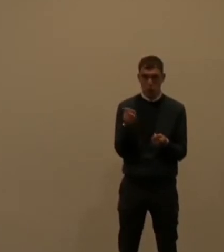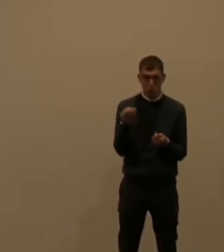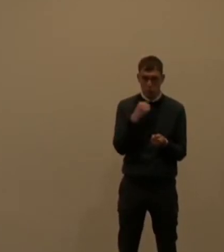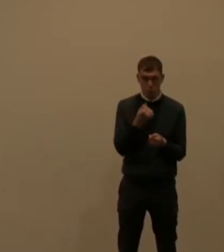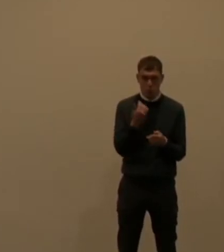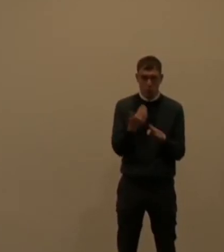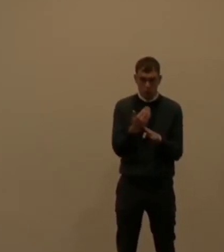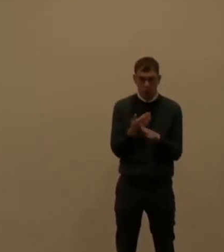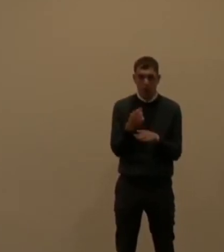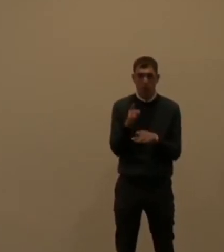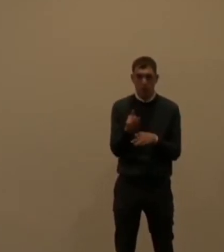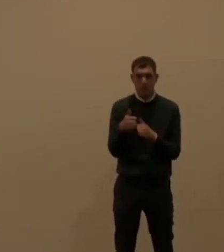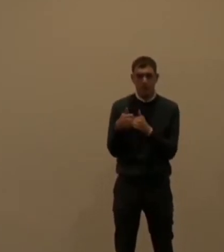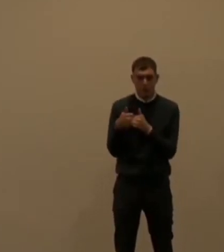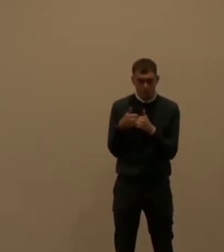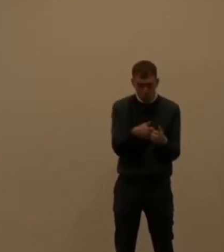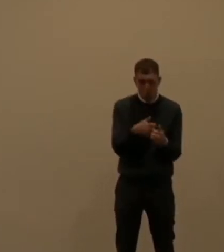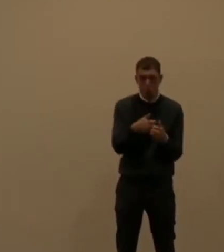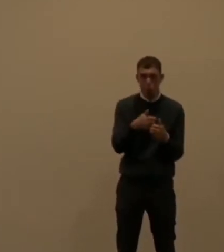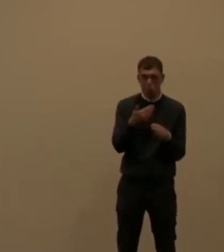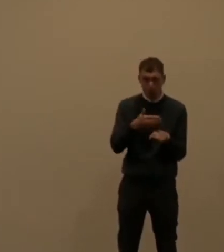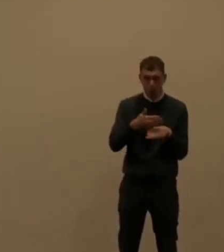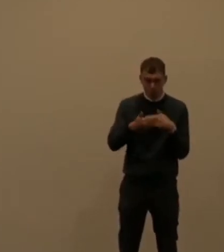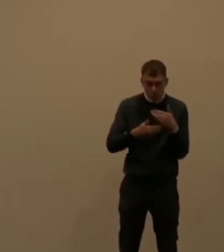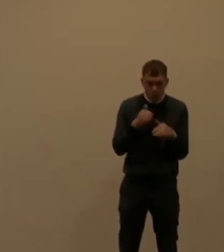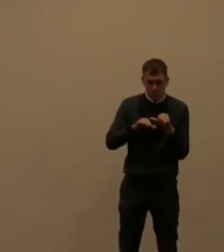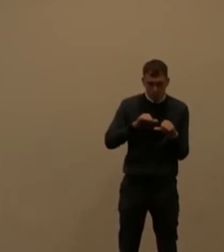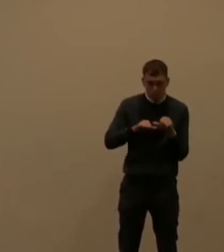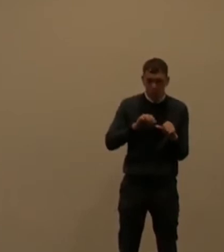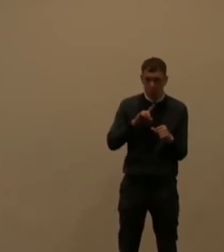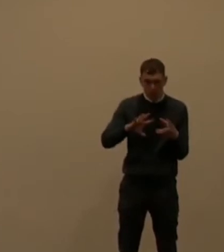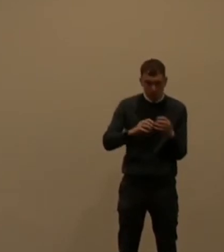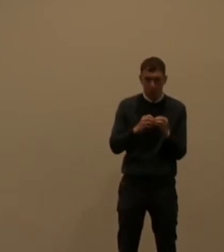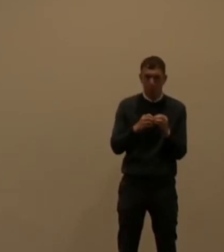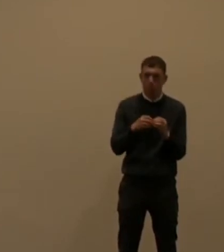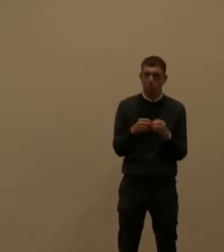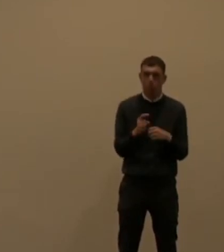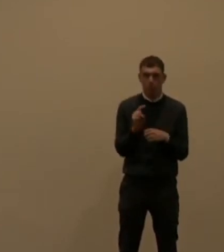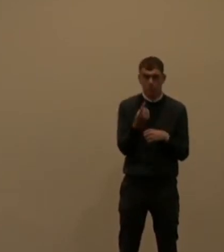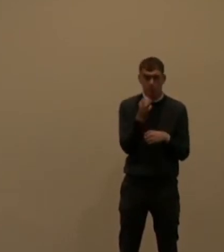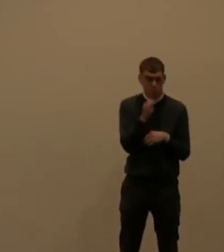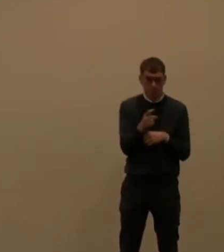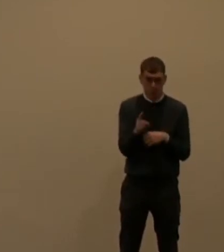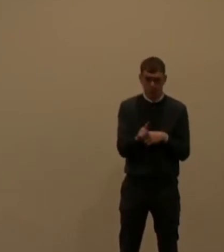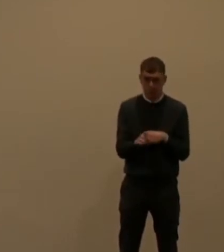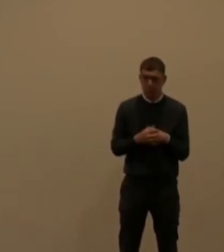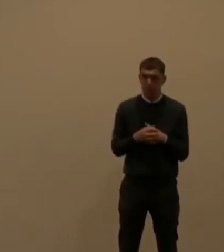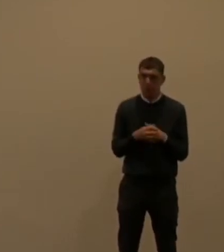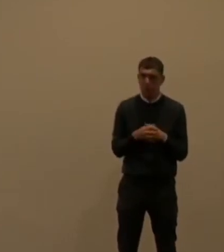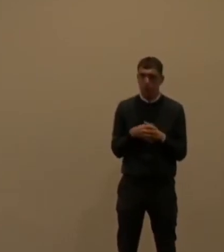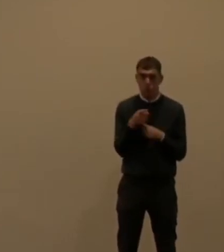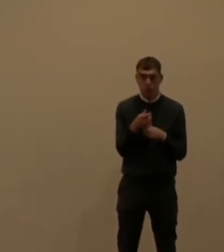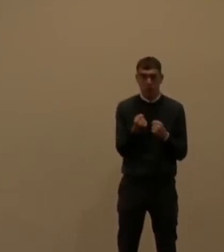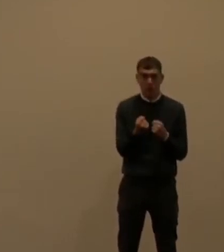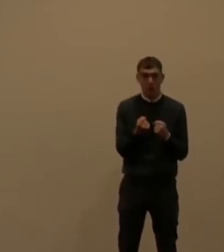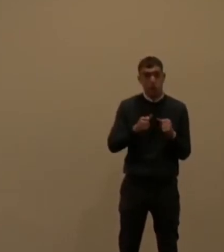you. They help you figure out the processes. Once again, the first question they come to you is, do you have your